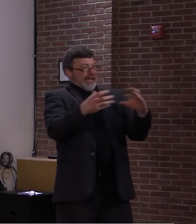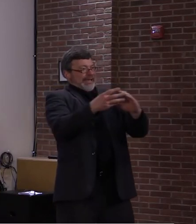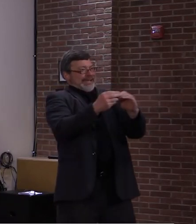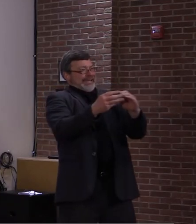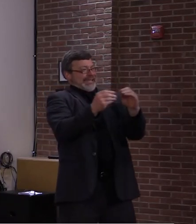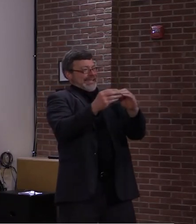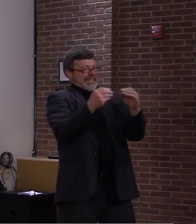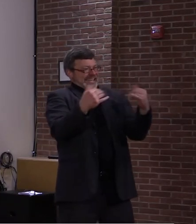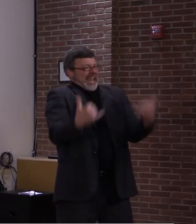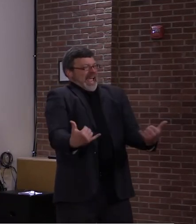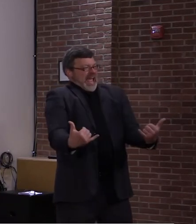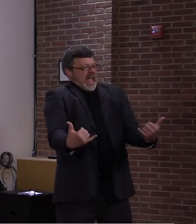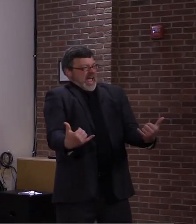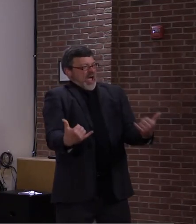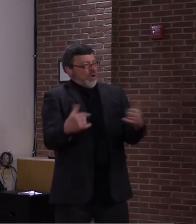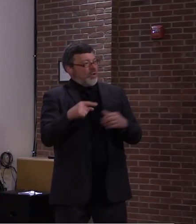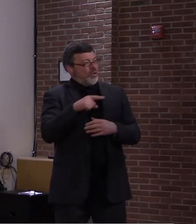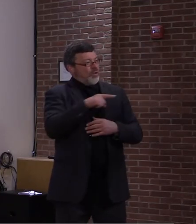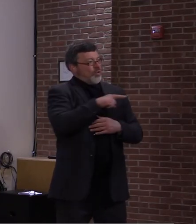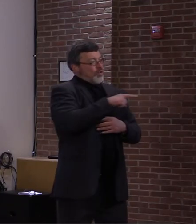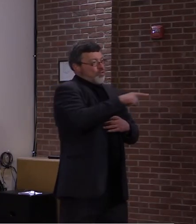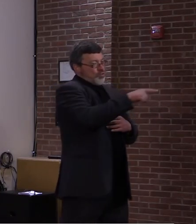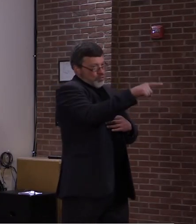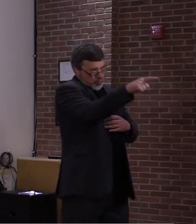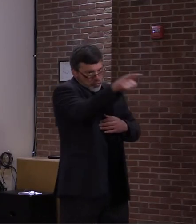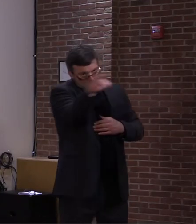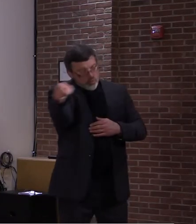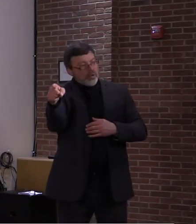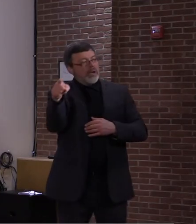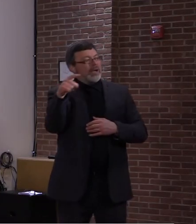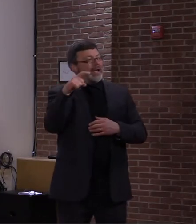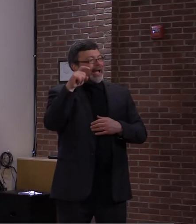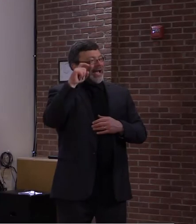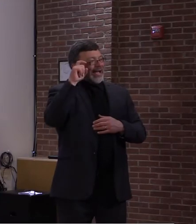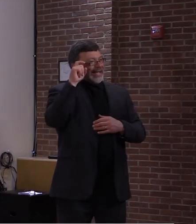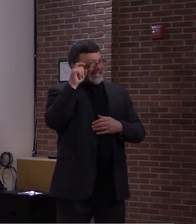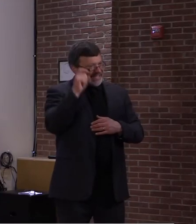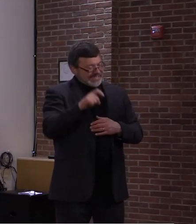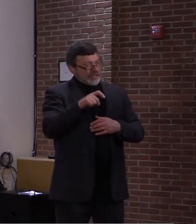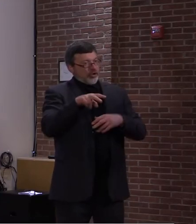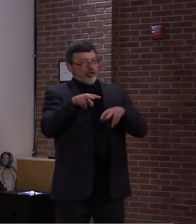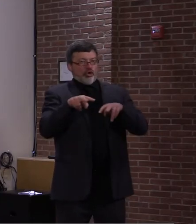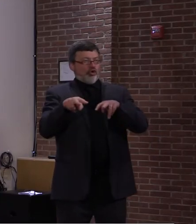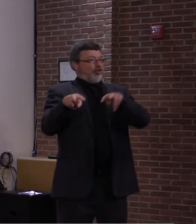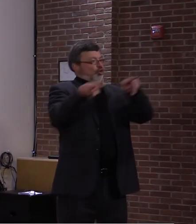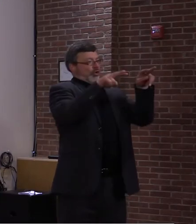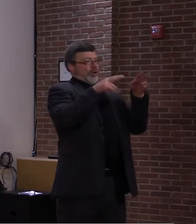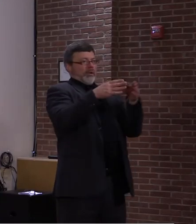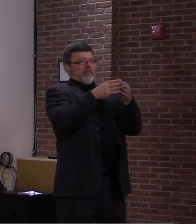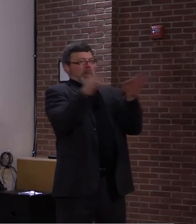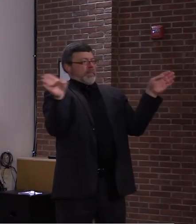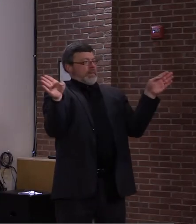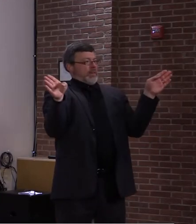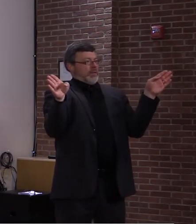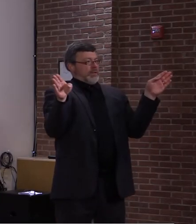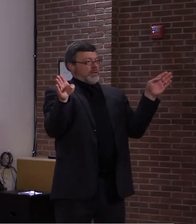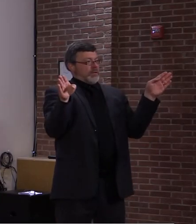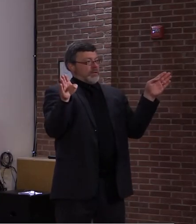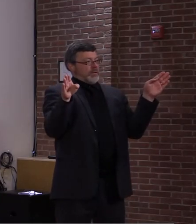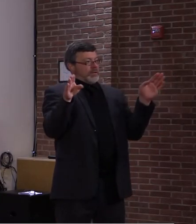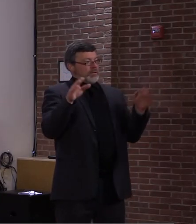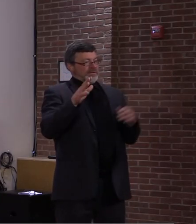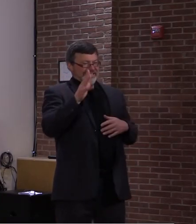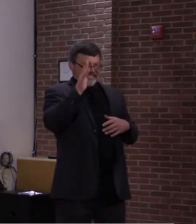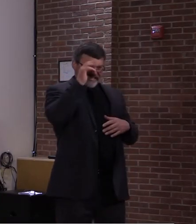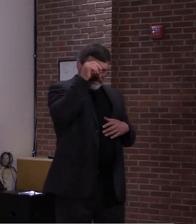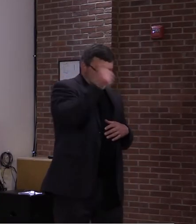we really should take strong public health guidance, strong personal risk assessment, and not impose upon